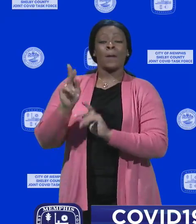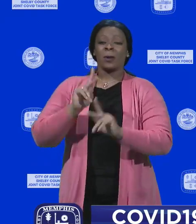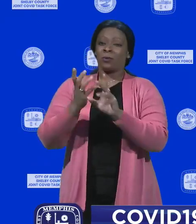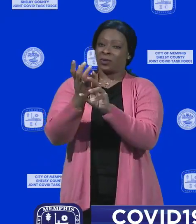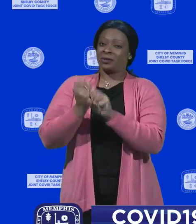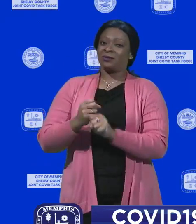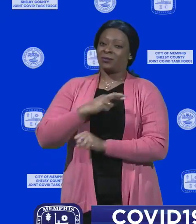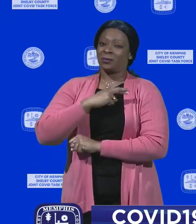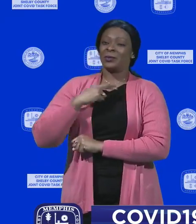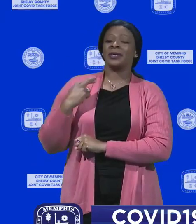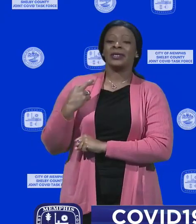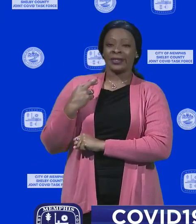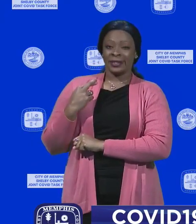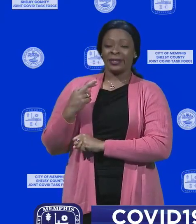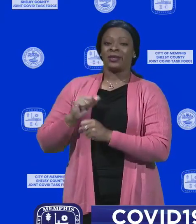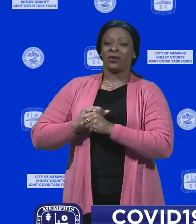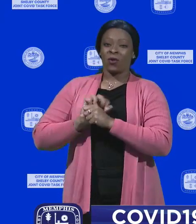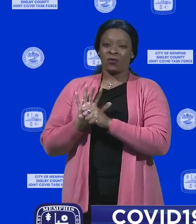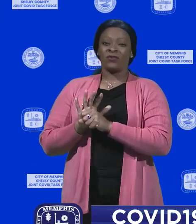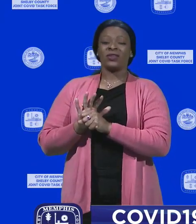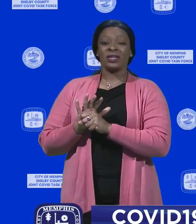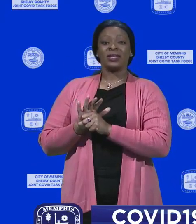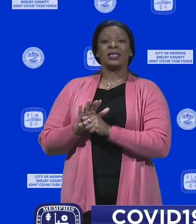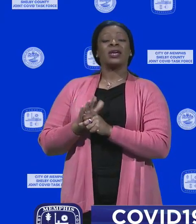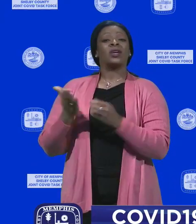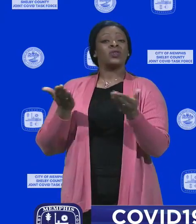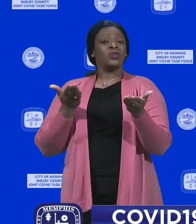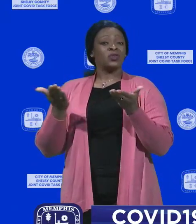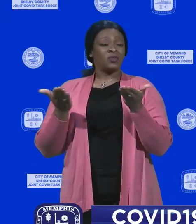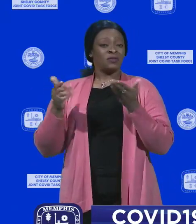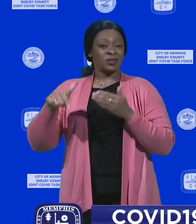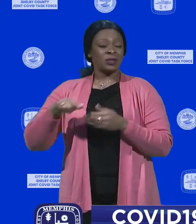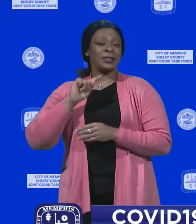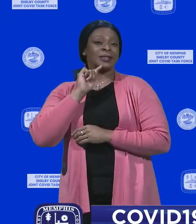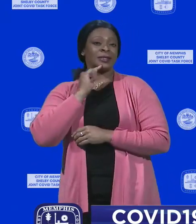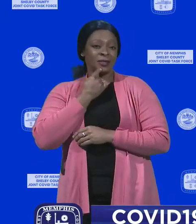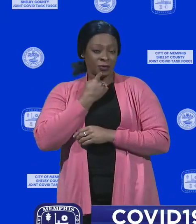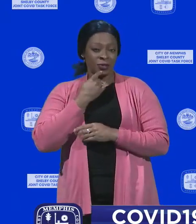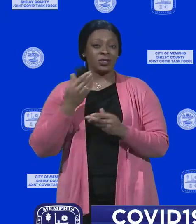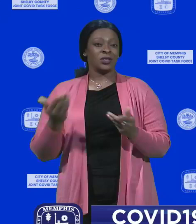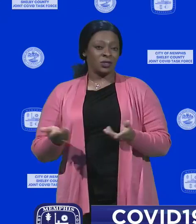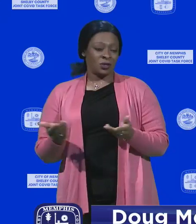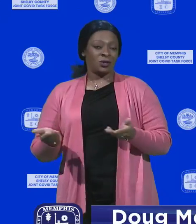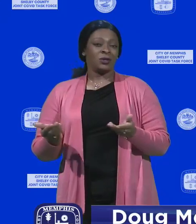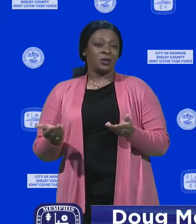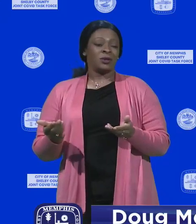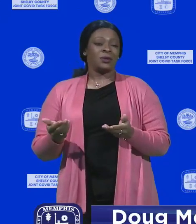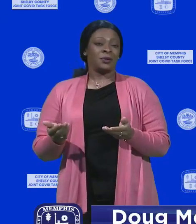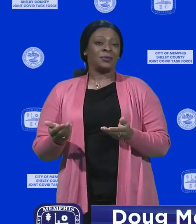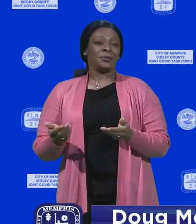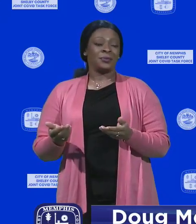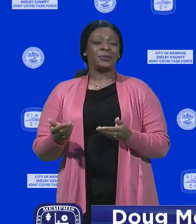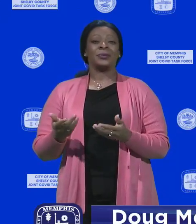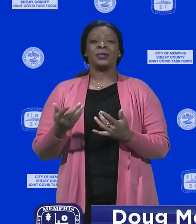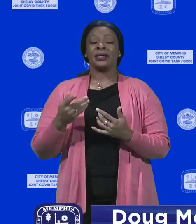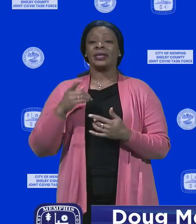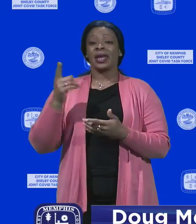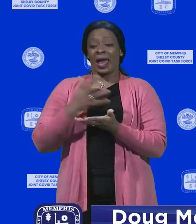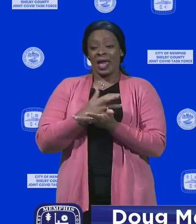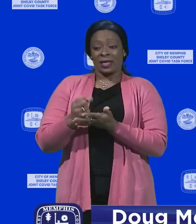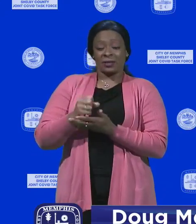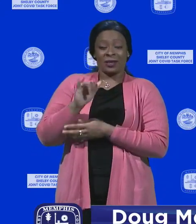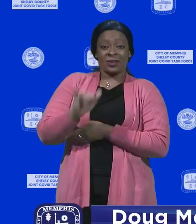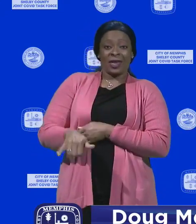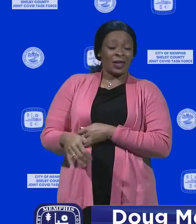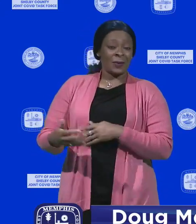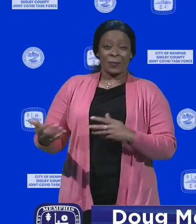risk. They all take their services here in the city of Memphis and Shelby County, and exacerbating that